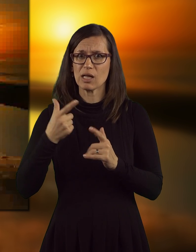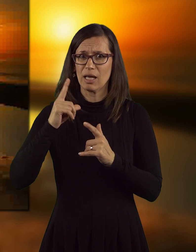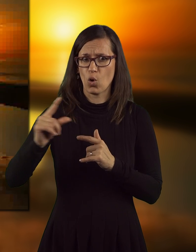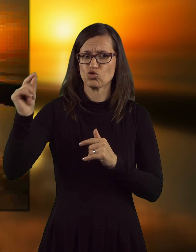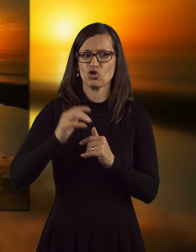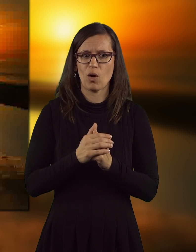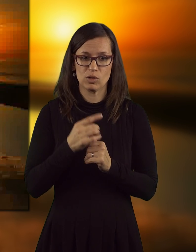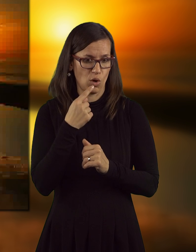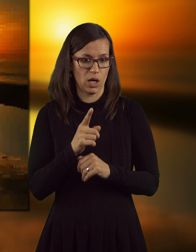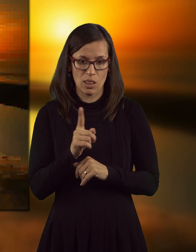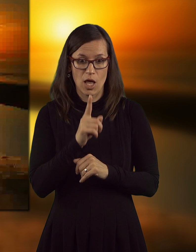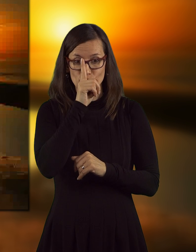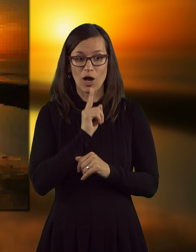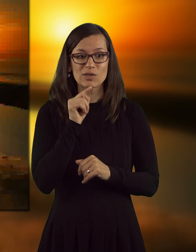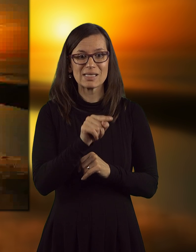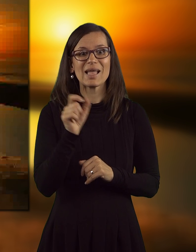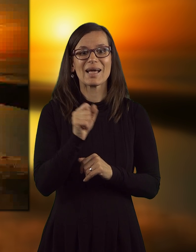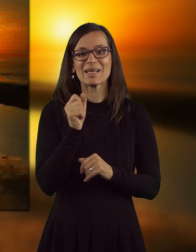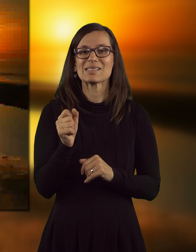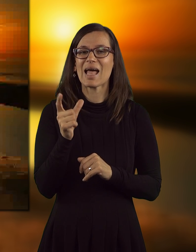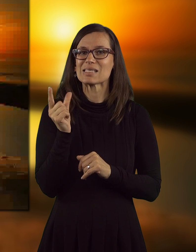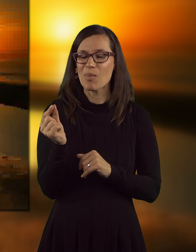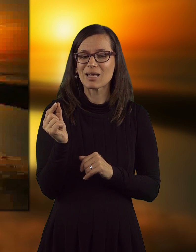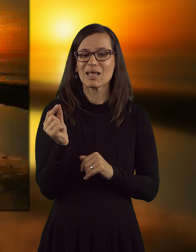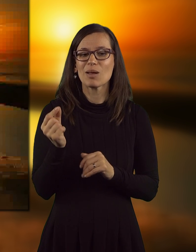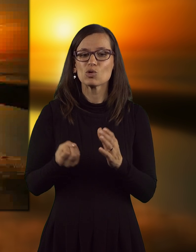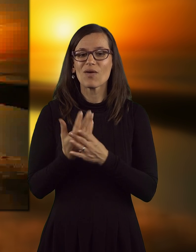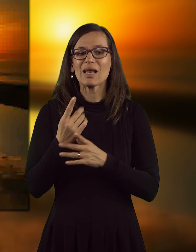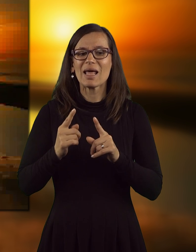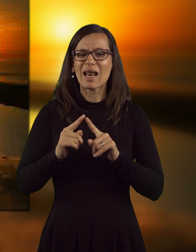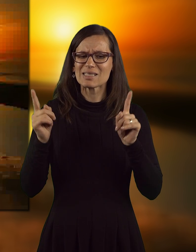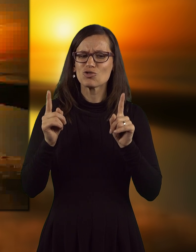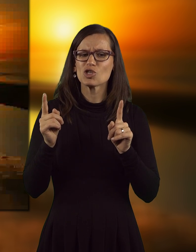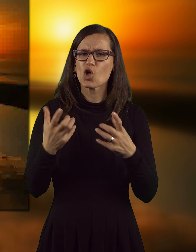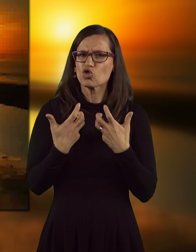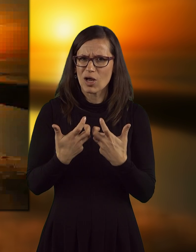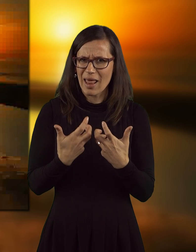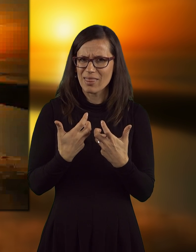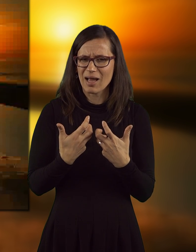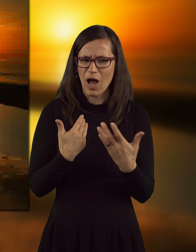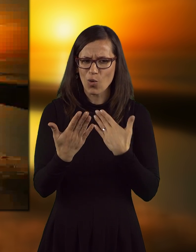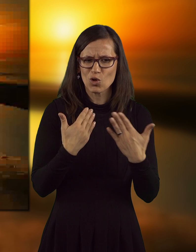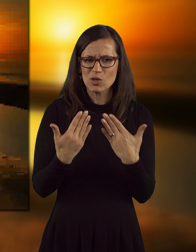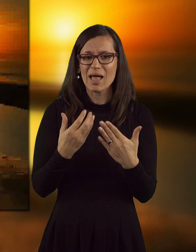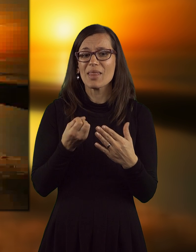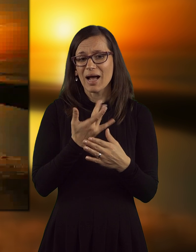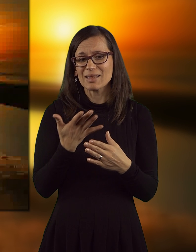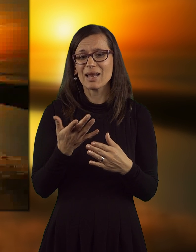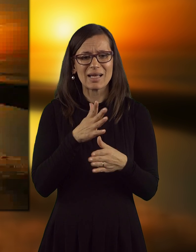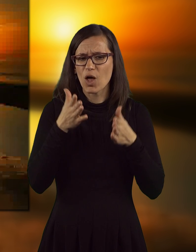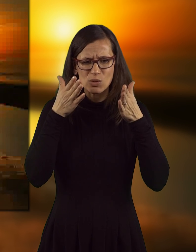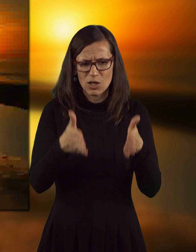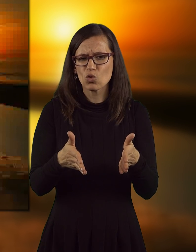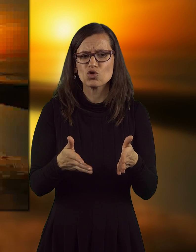lover left. And we said, you're sad because you and your lover created a version of a relationship that your lover leaving